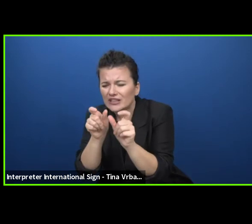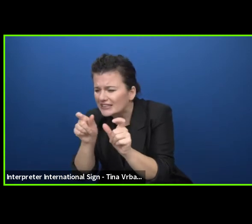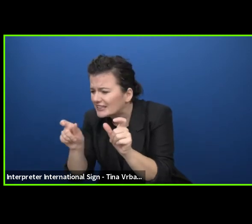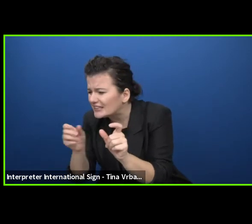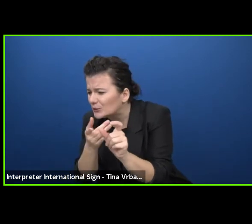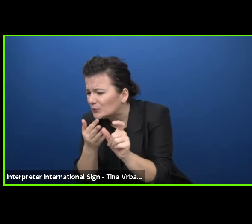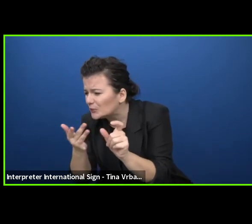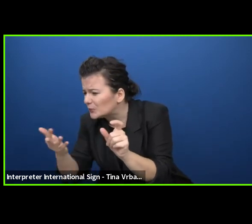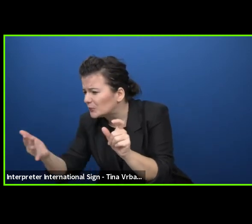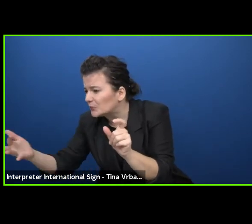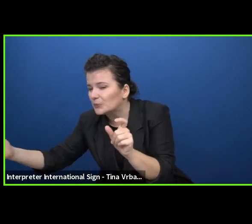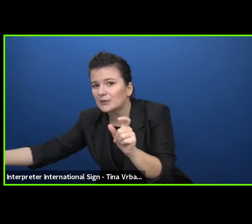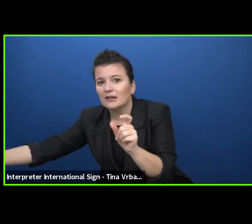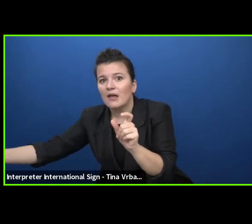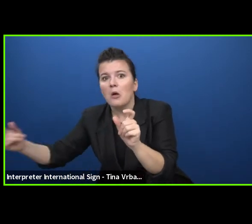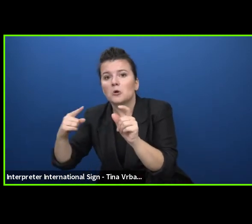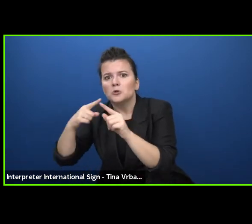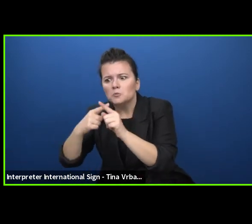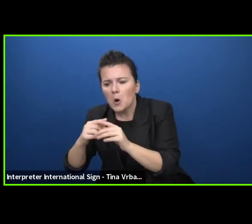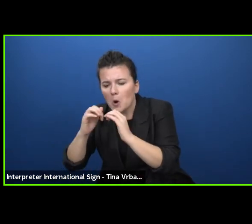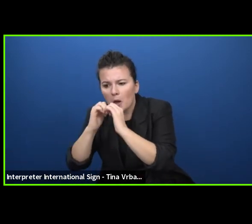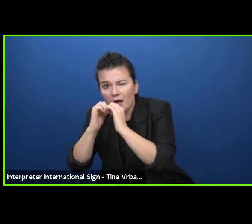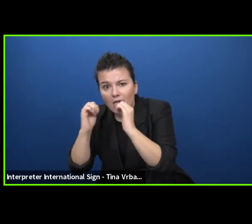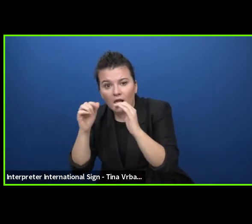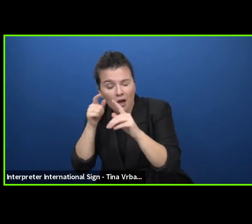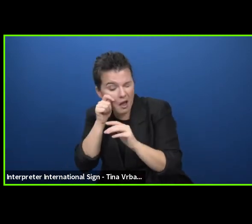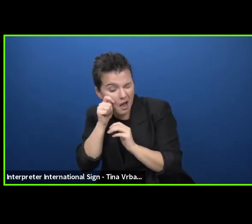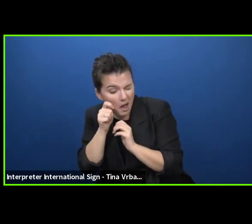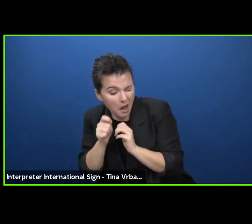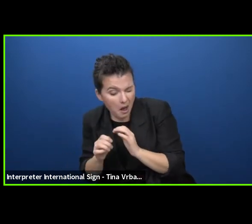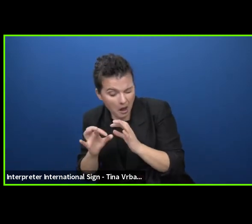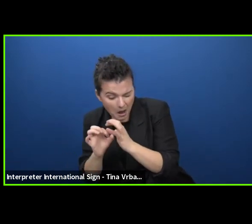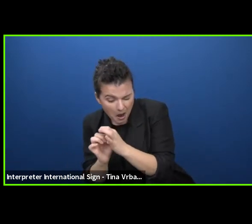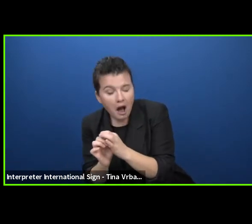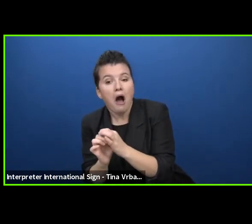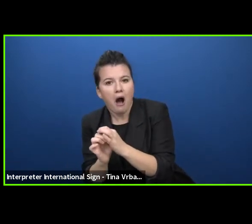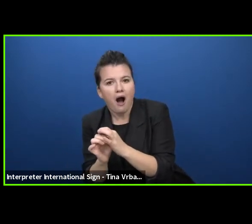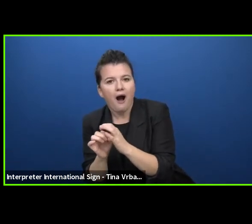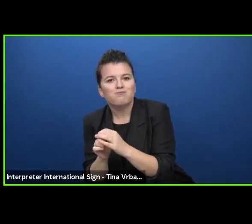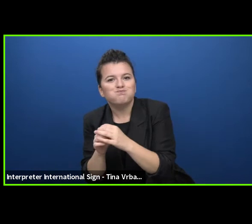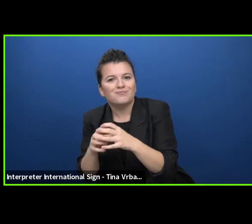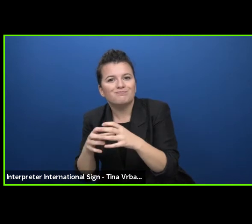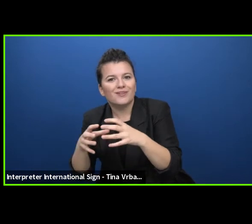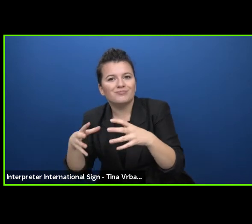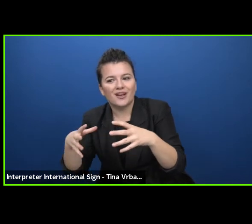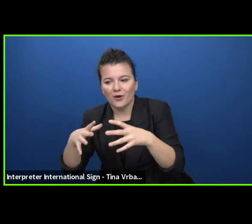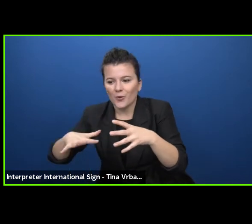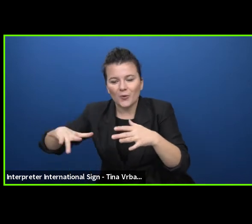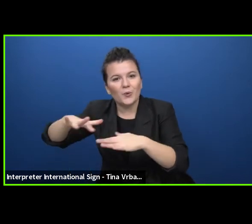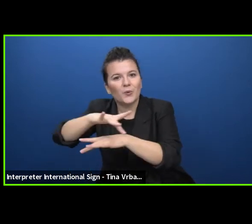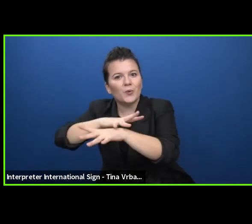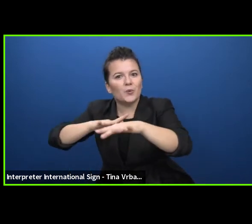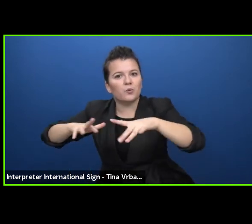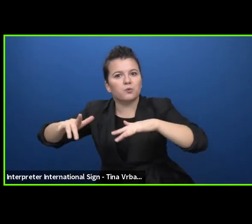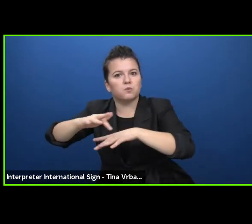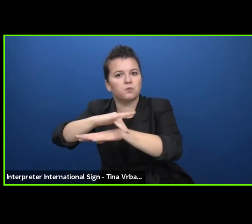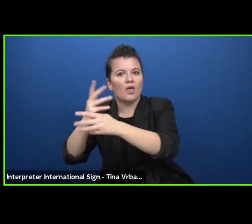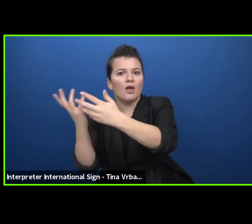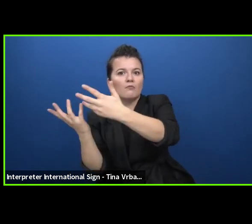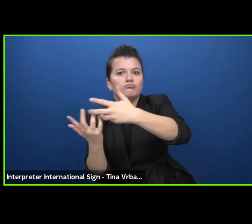Amazing tiny particles. And composting piles. It is a slow, never-ending